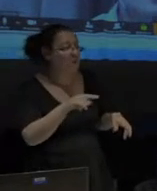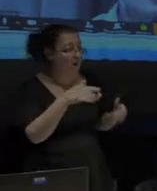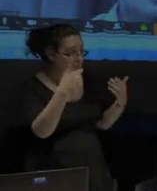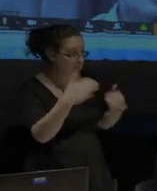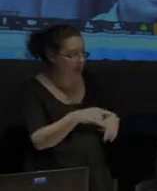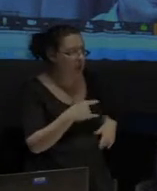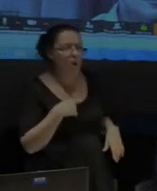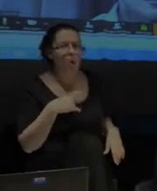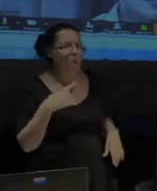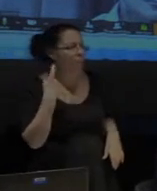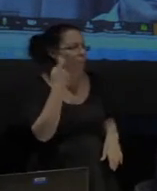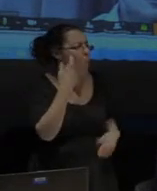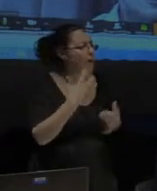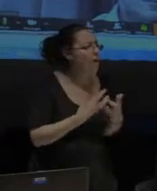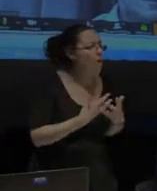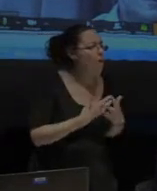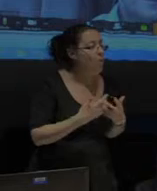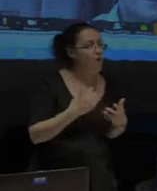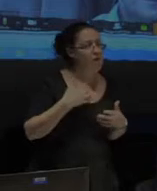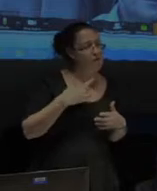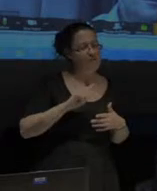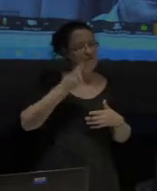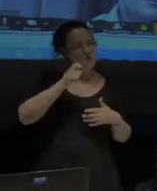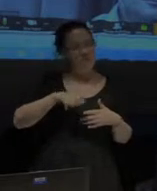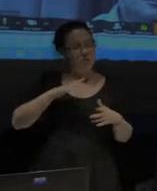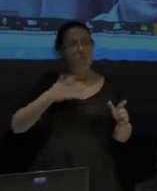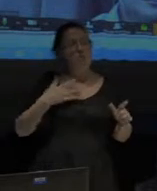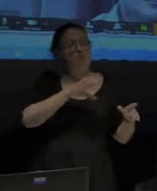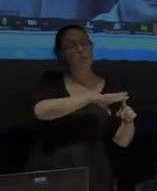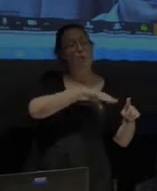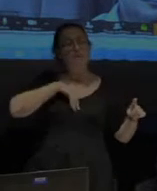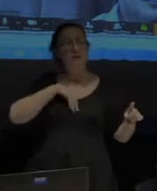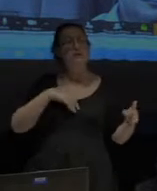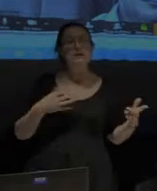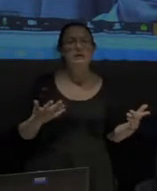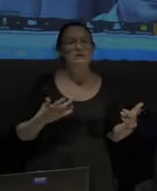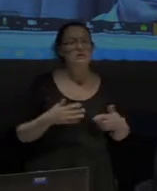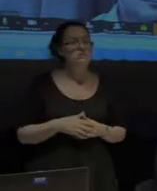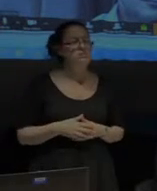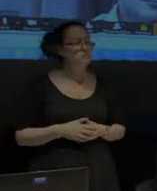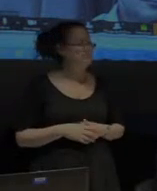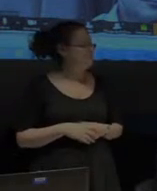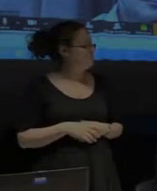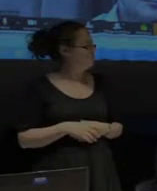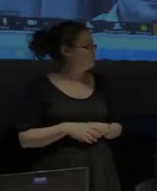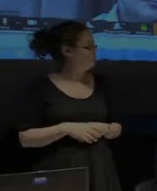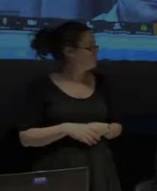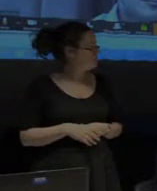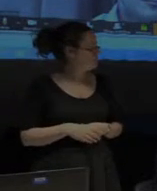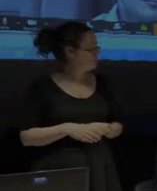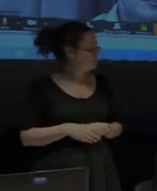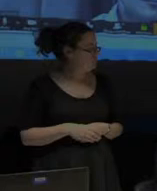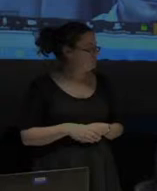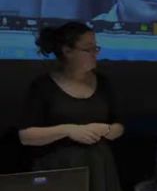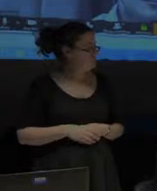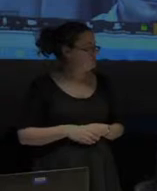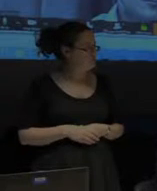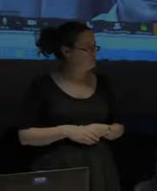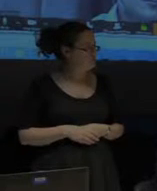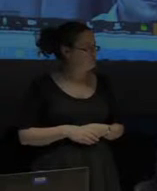they're not natural early adopters, is a good way to progress beyond policy procedure, in my opinion. Yeah, I